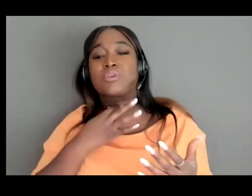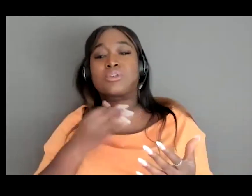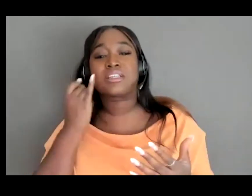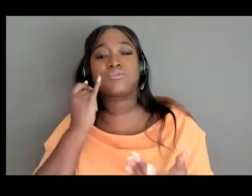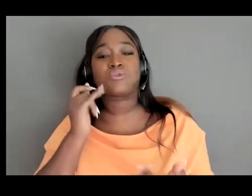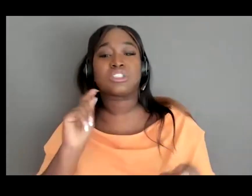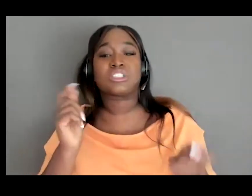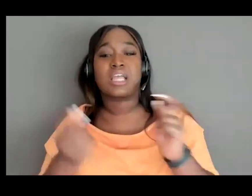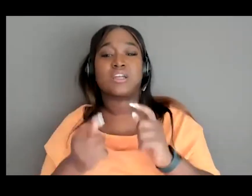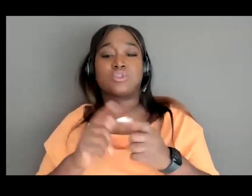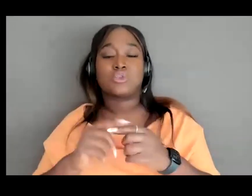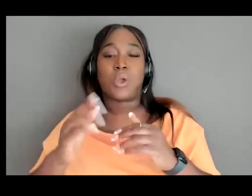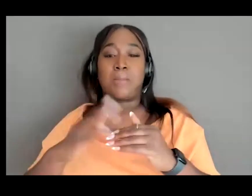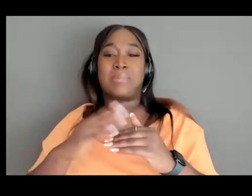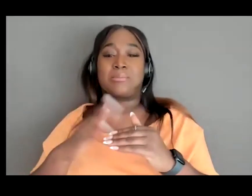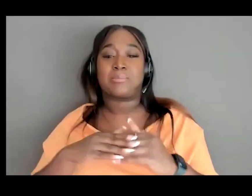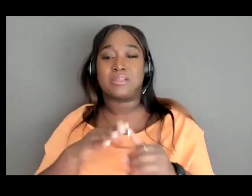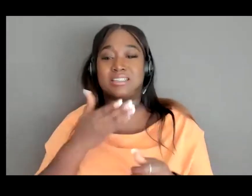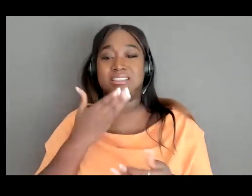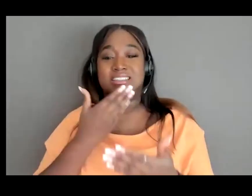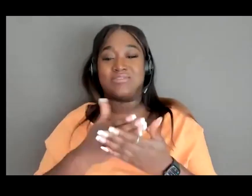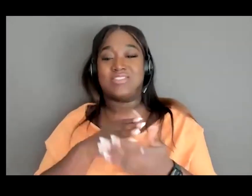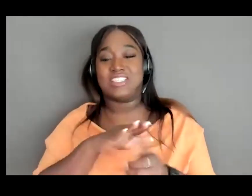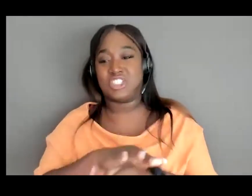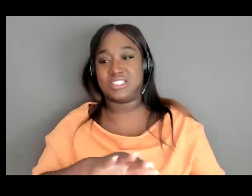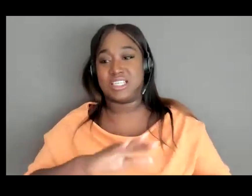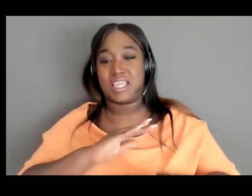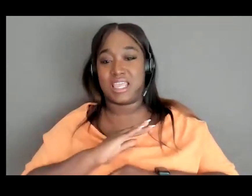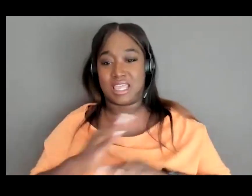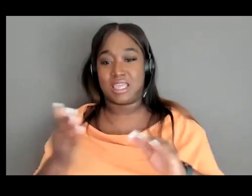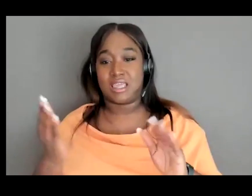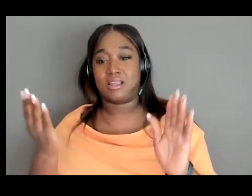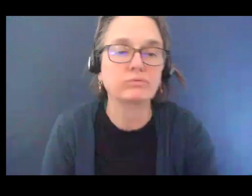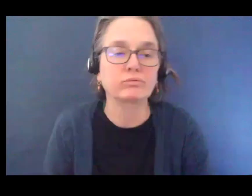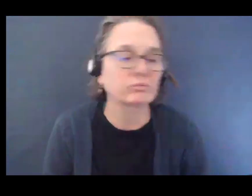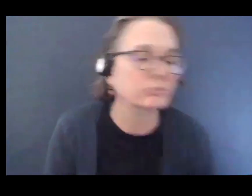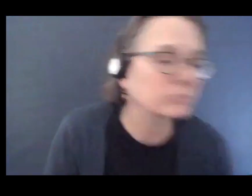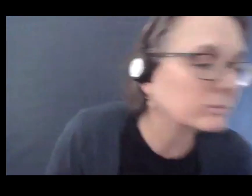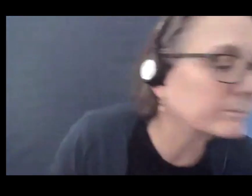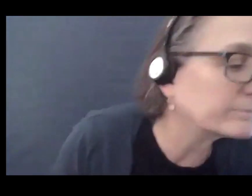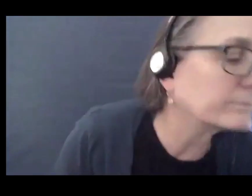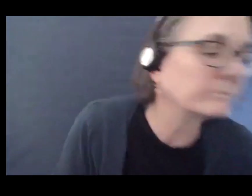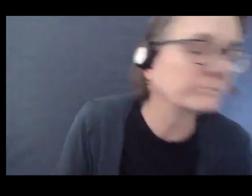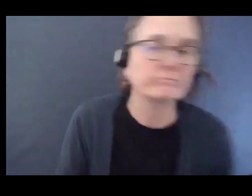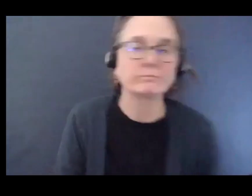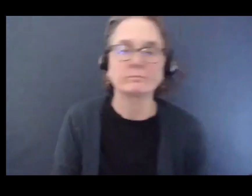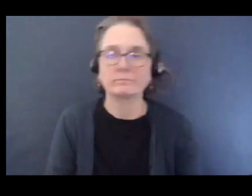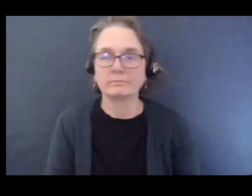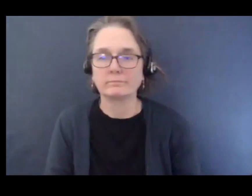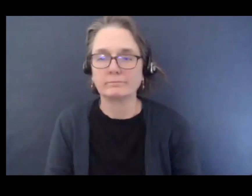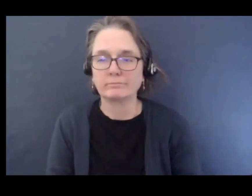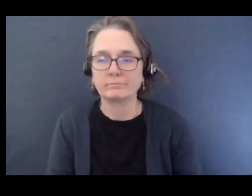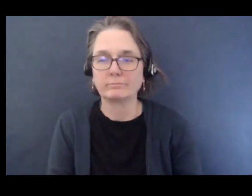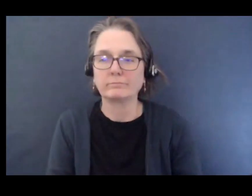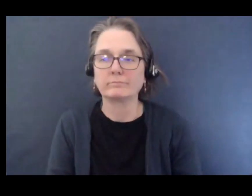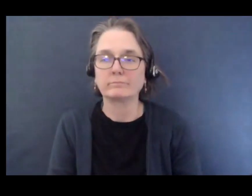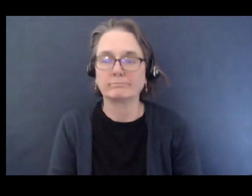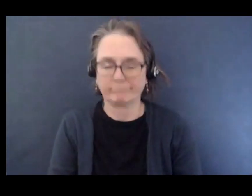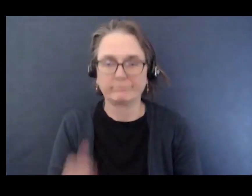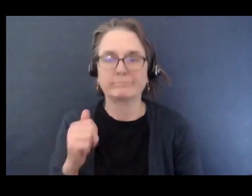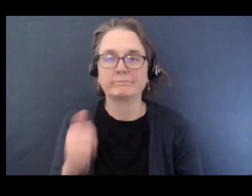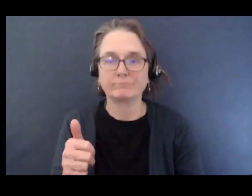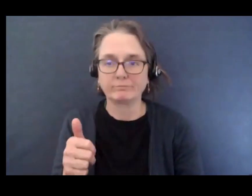minimum sufficiency as opposed to an average. And then I